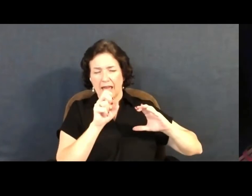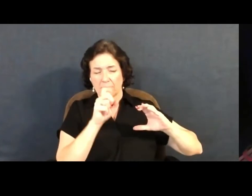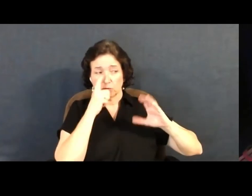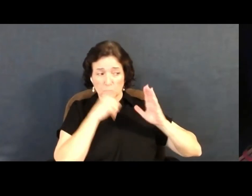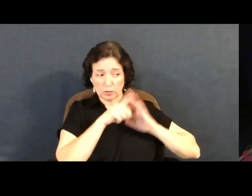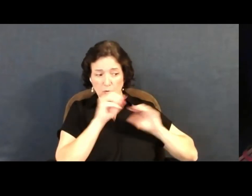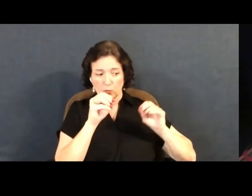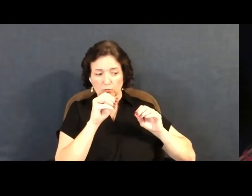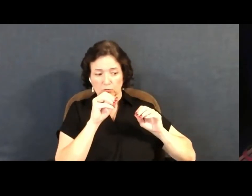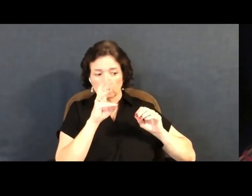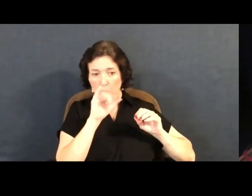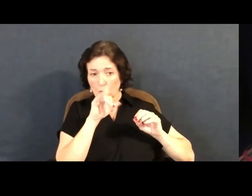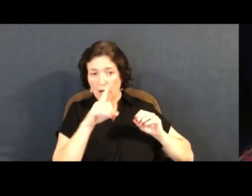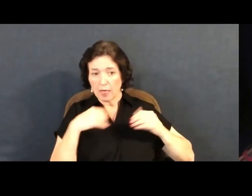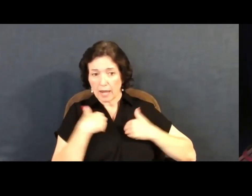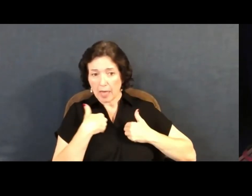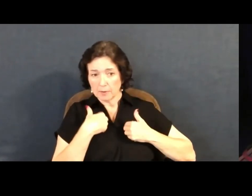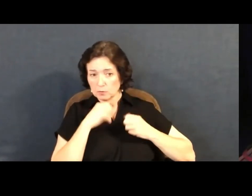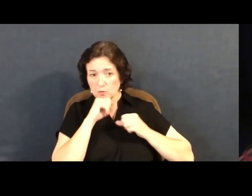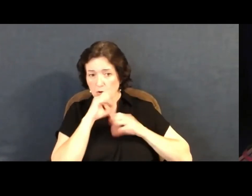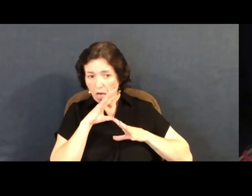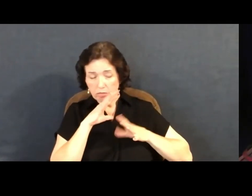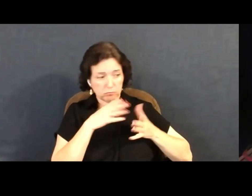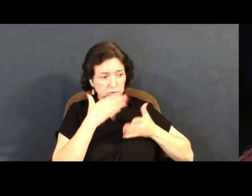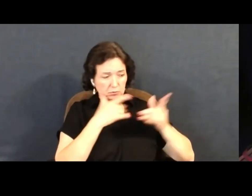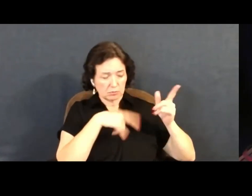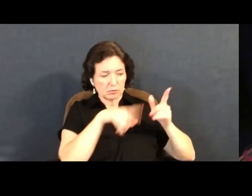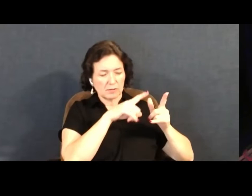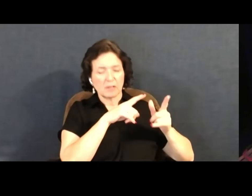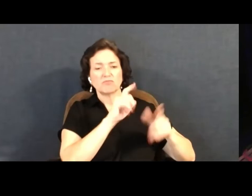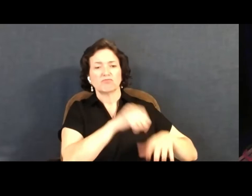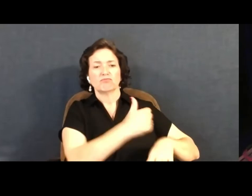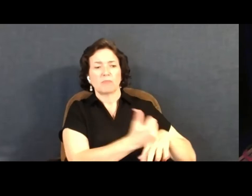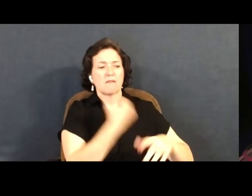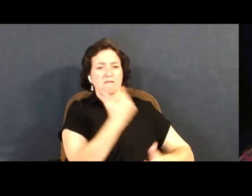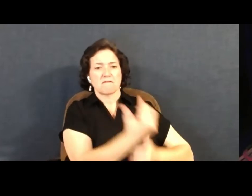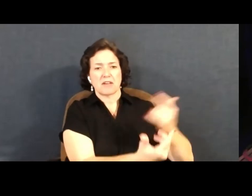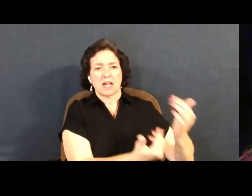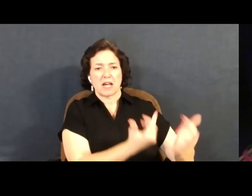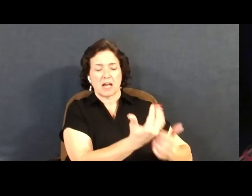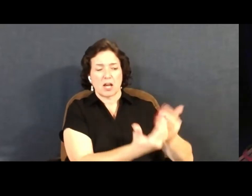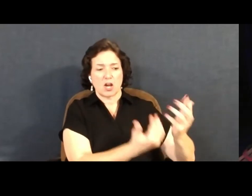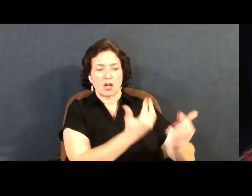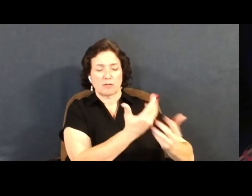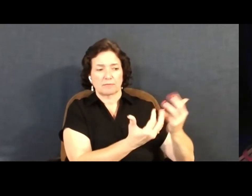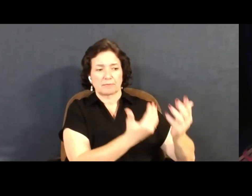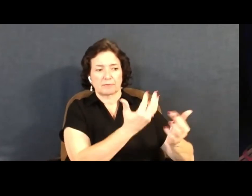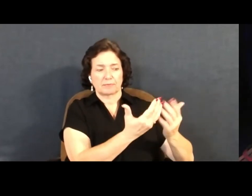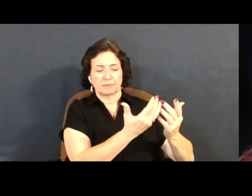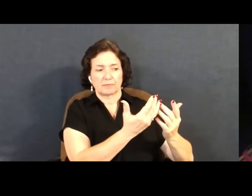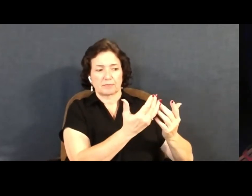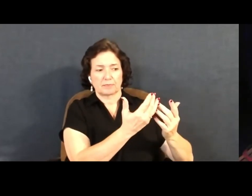wild animals curled up there, and they made a fire. The fire that they made in the entrance to the